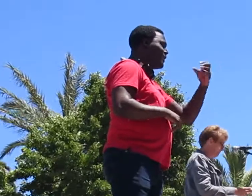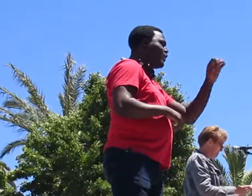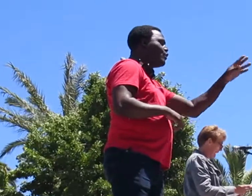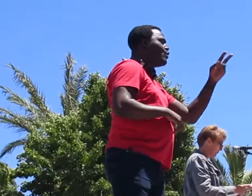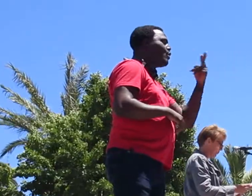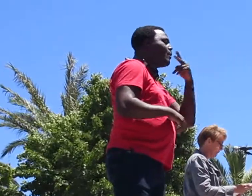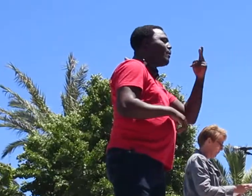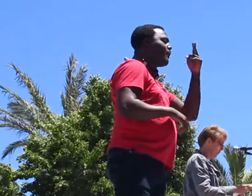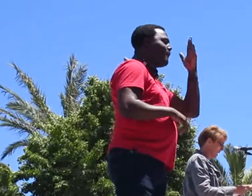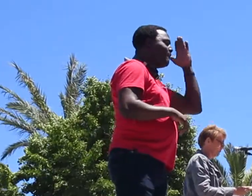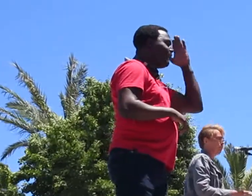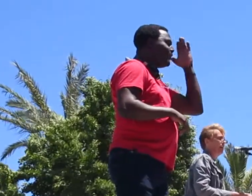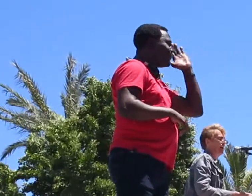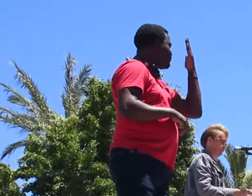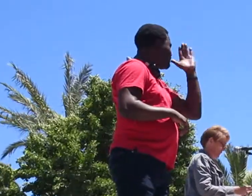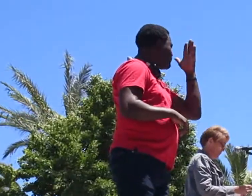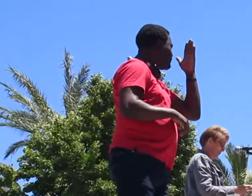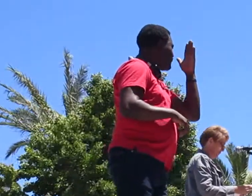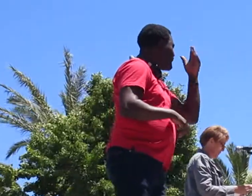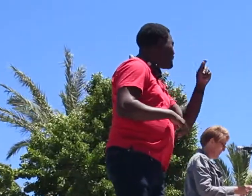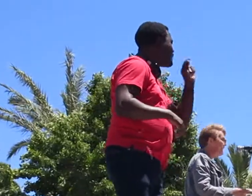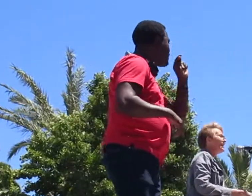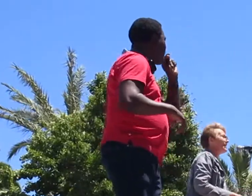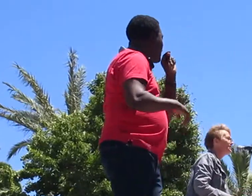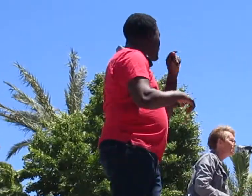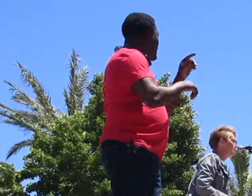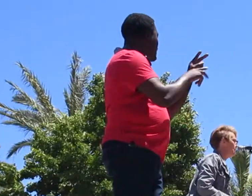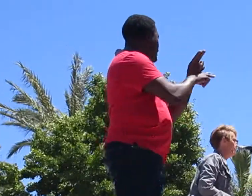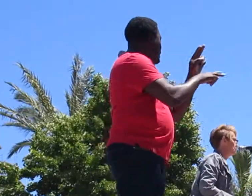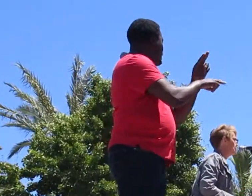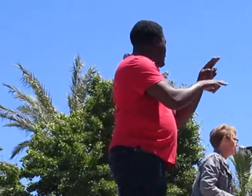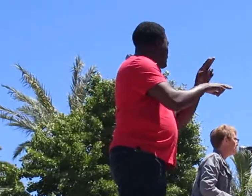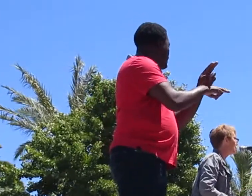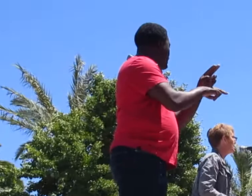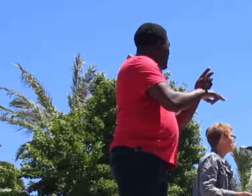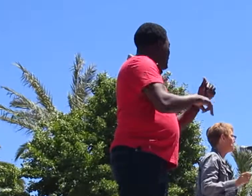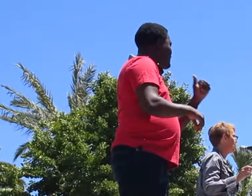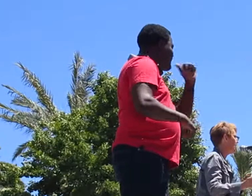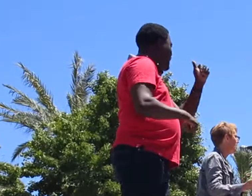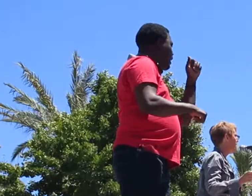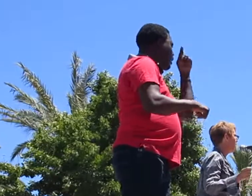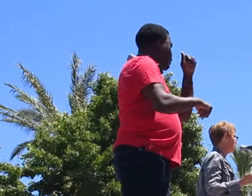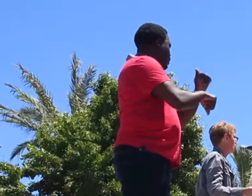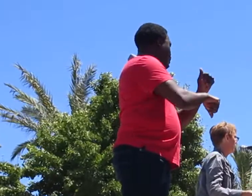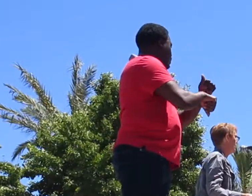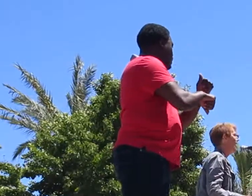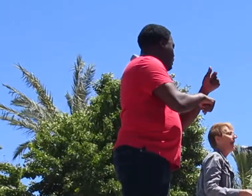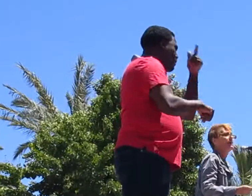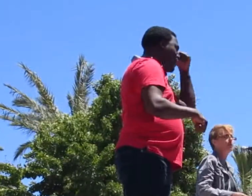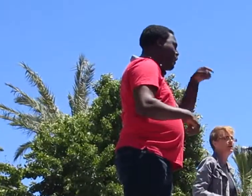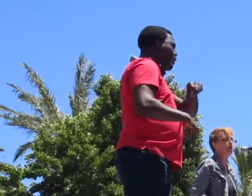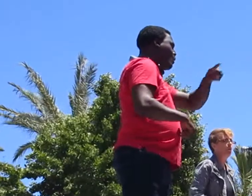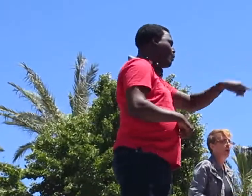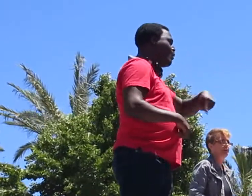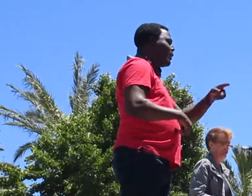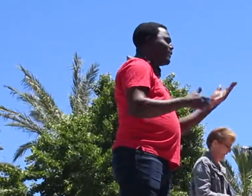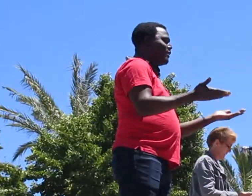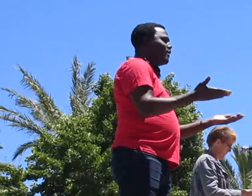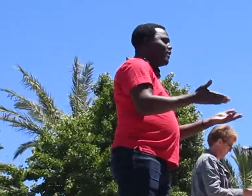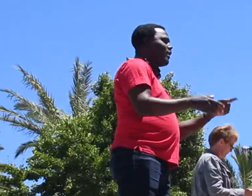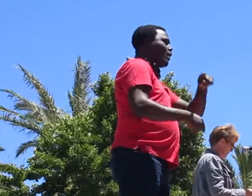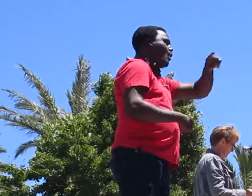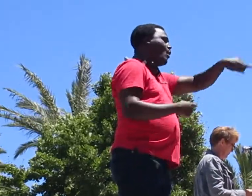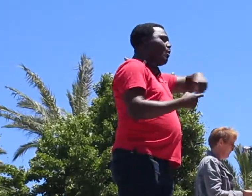prosecute medical marijuana providers and users isn't going to work, because we are here and we are